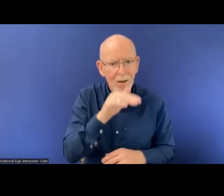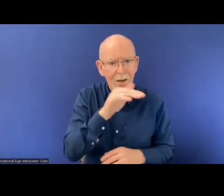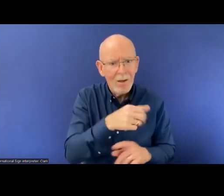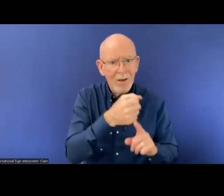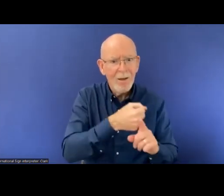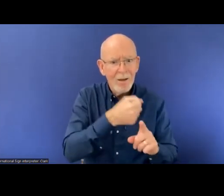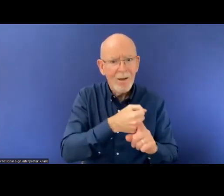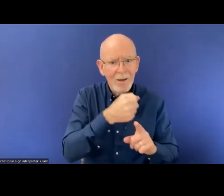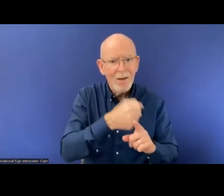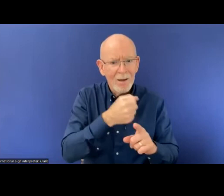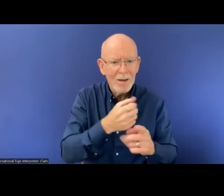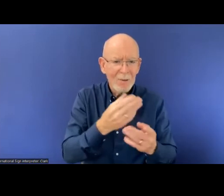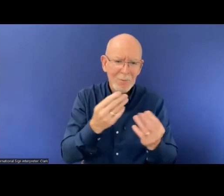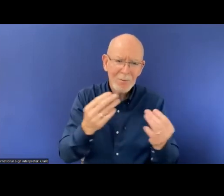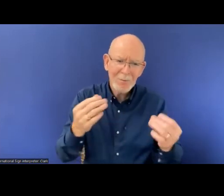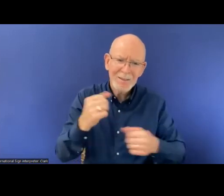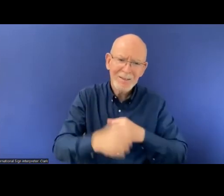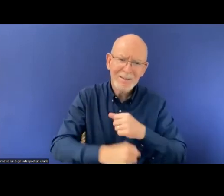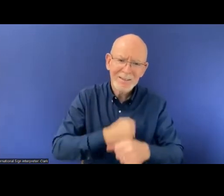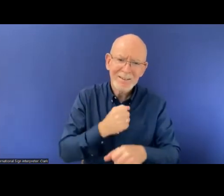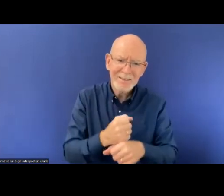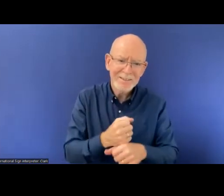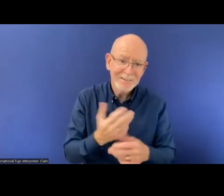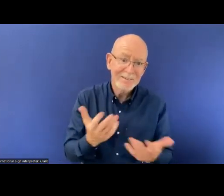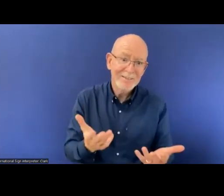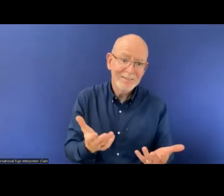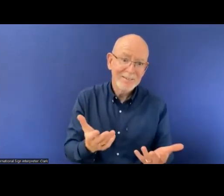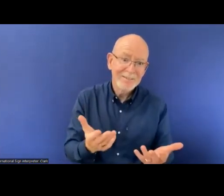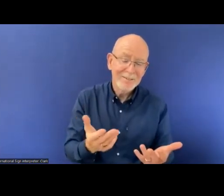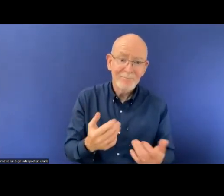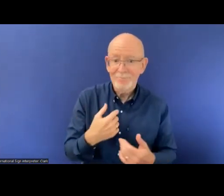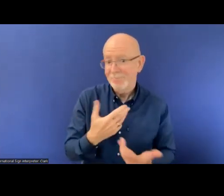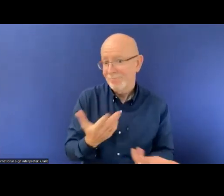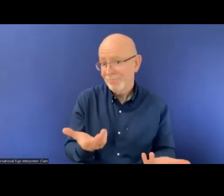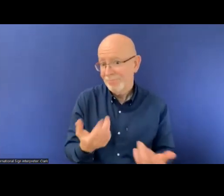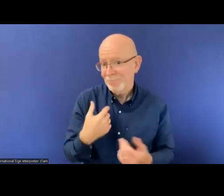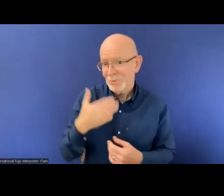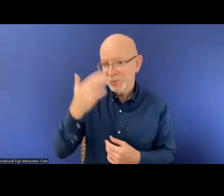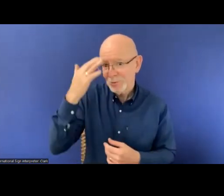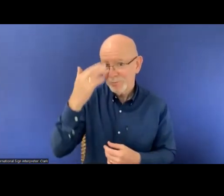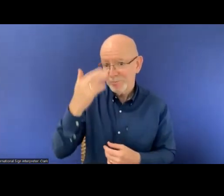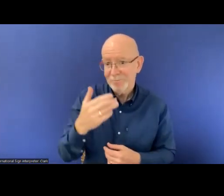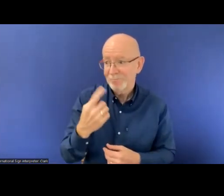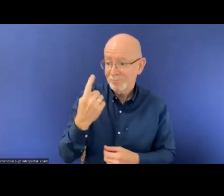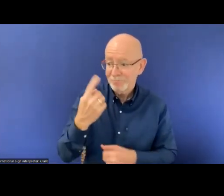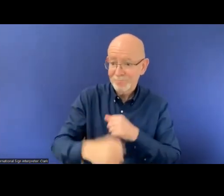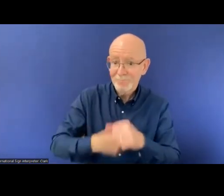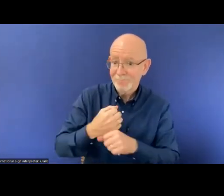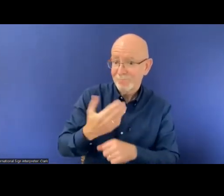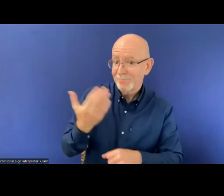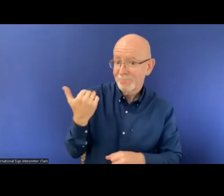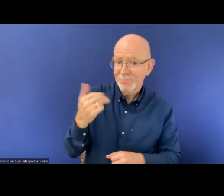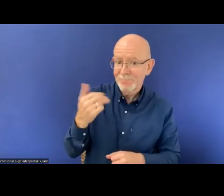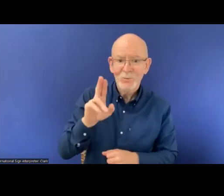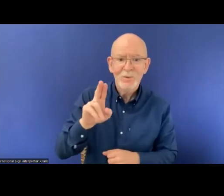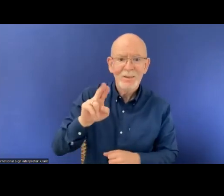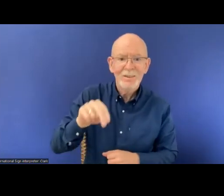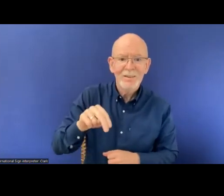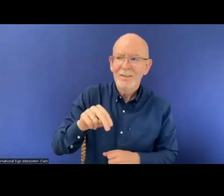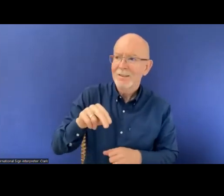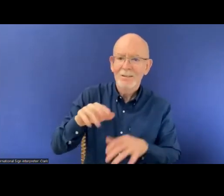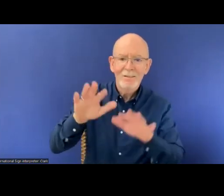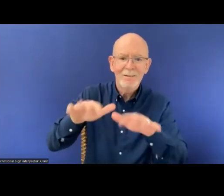year, the United Nations General Assembly adopted the first United Nations